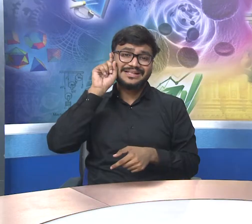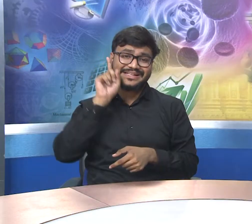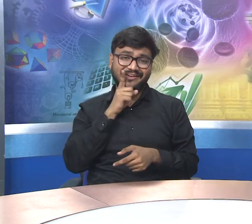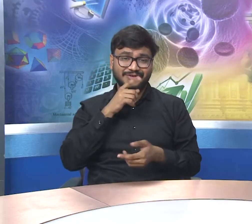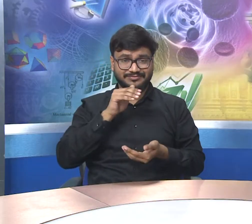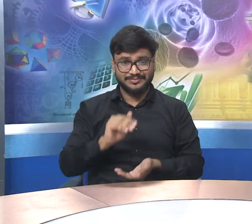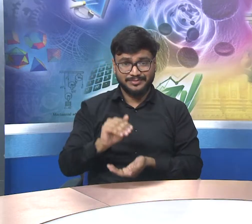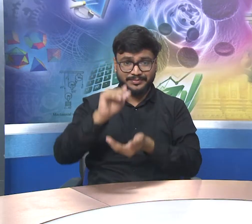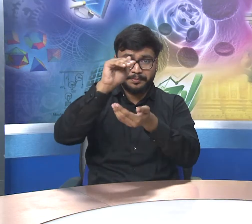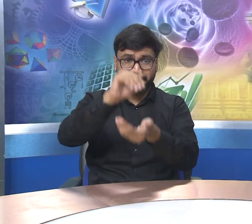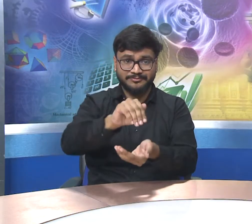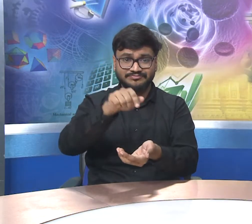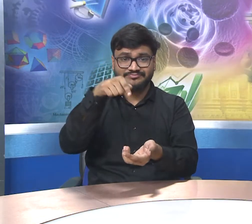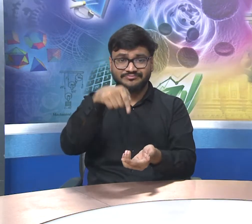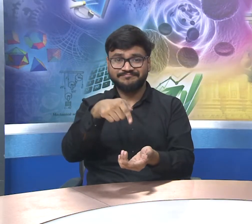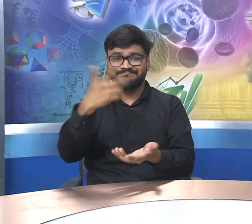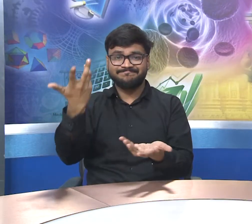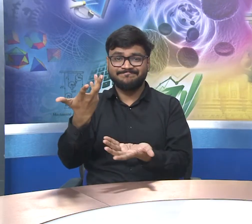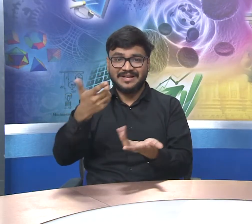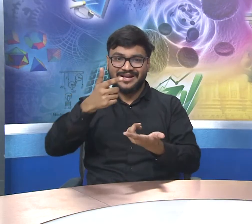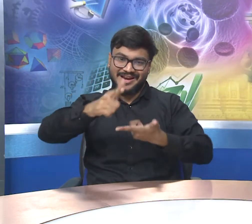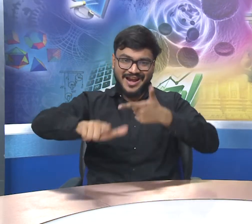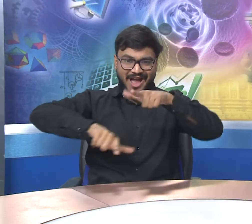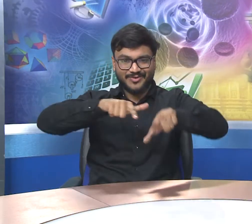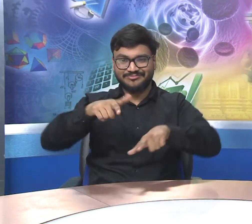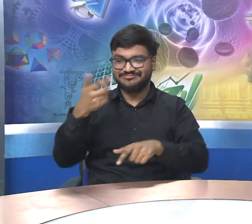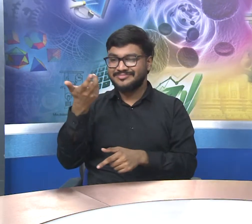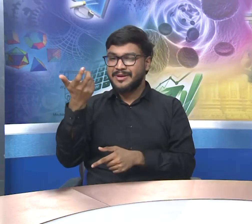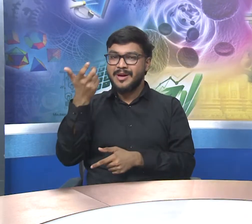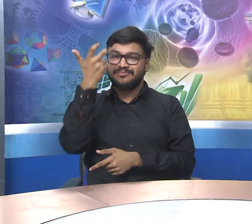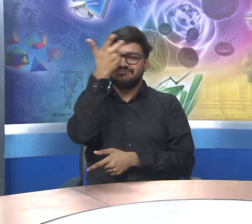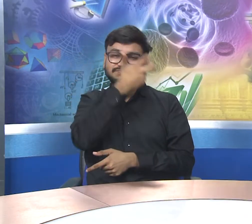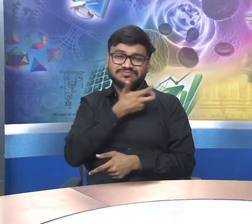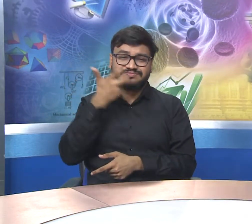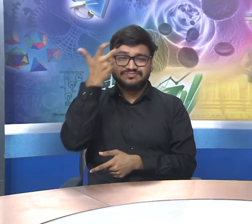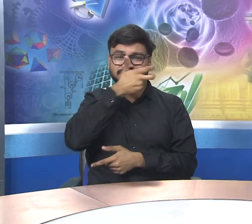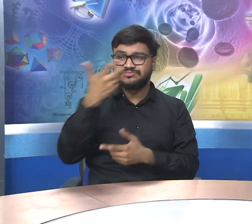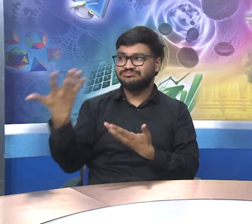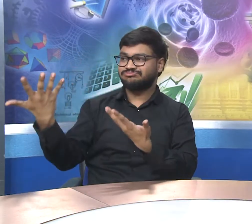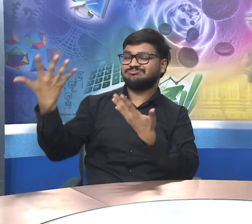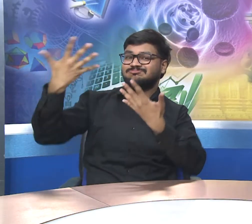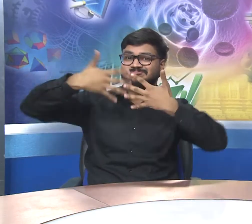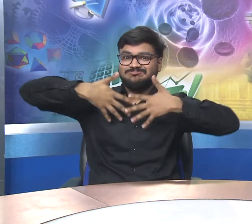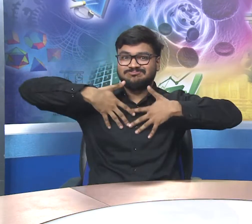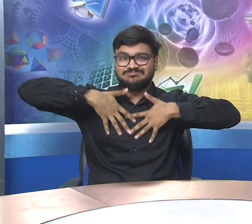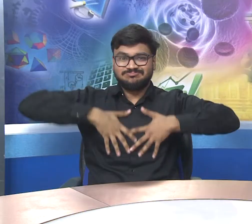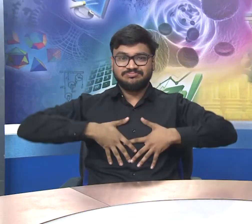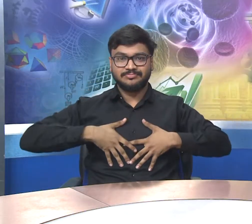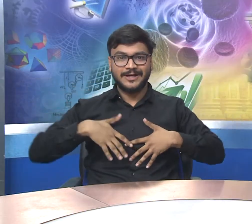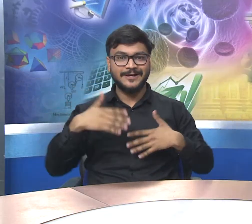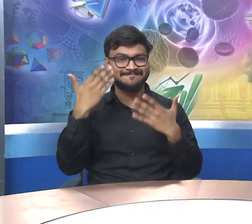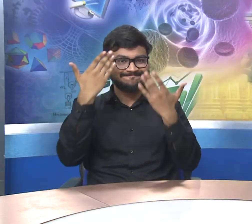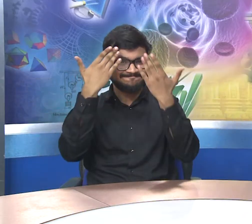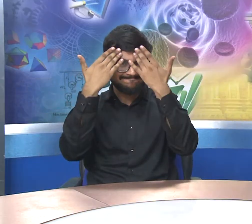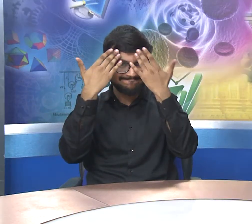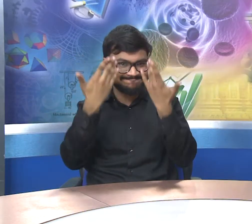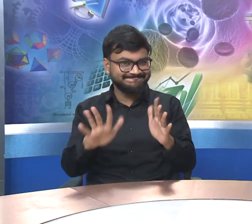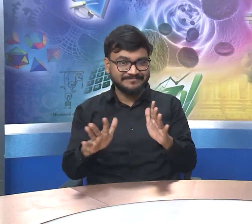A child who has born in hearing or non-sign language family may